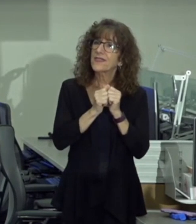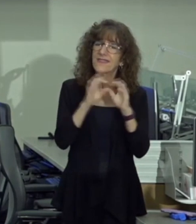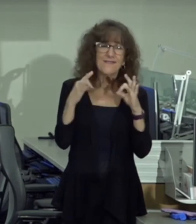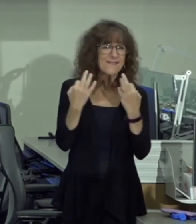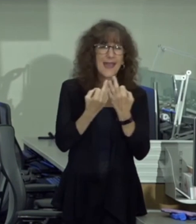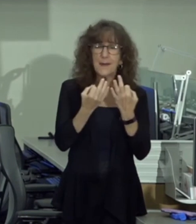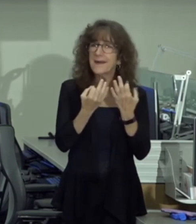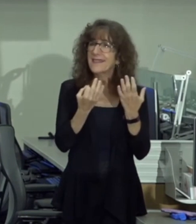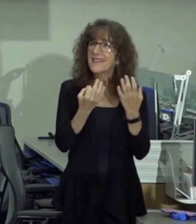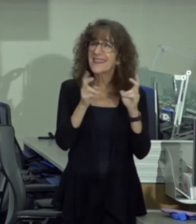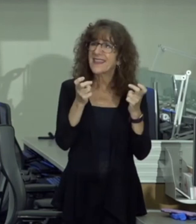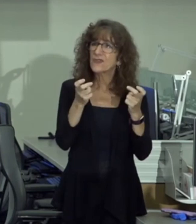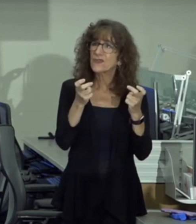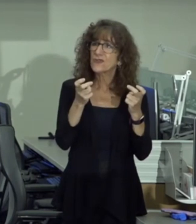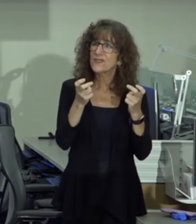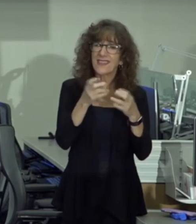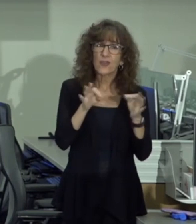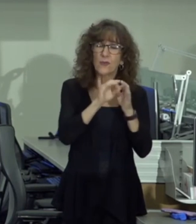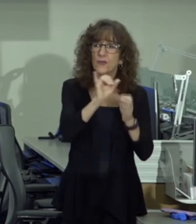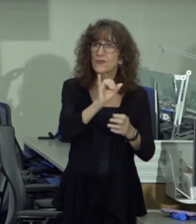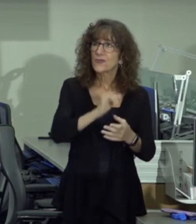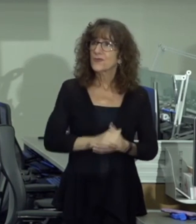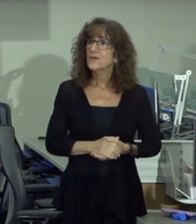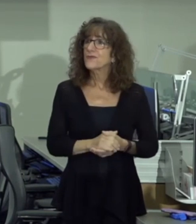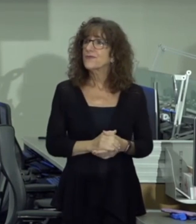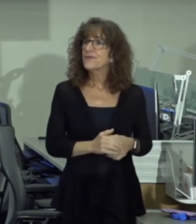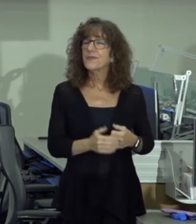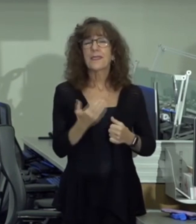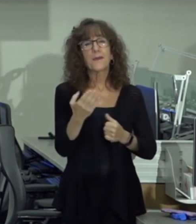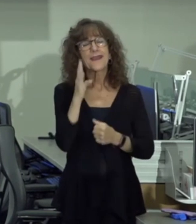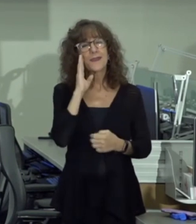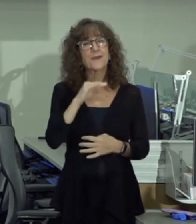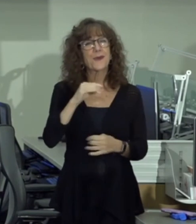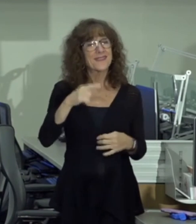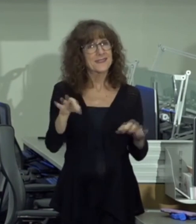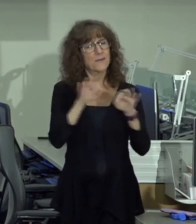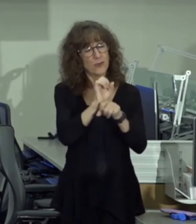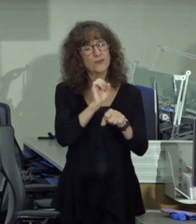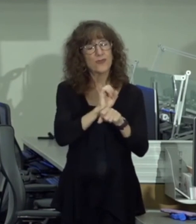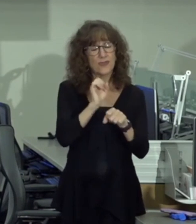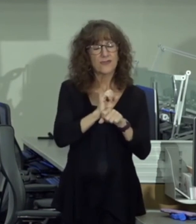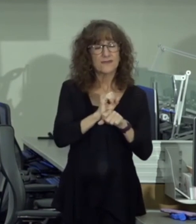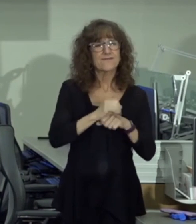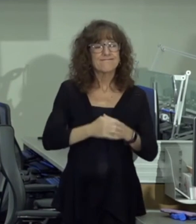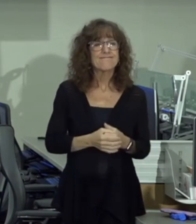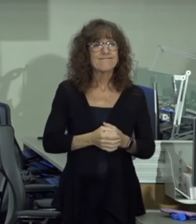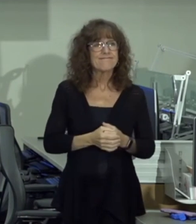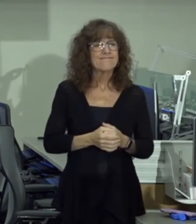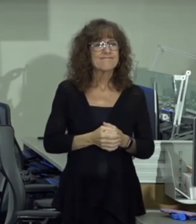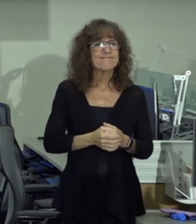family matters that, are also very important? Well, this is important work. I mean, and